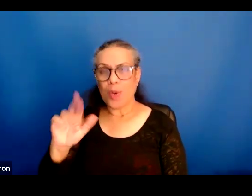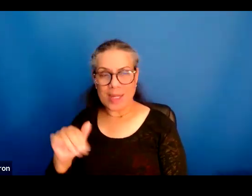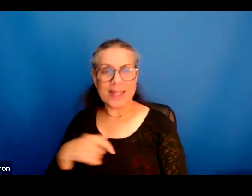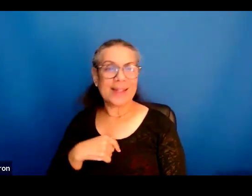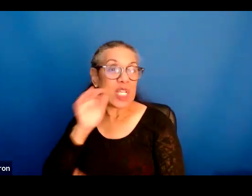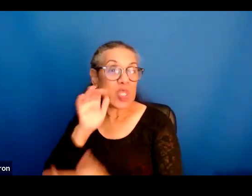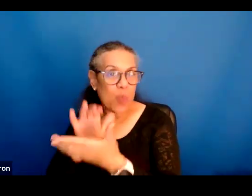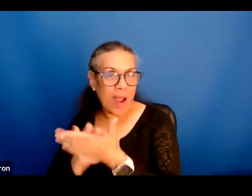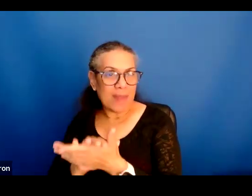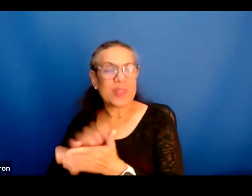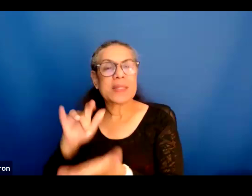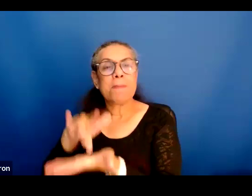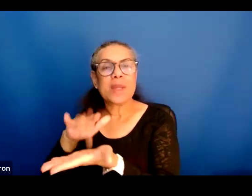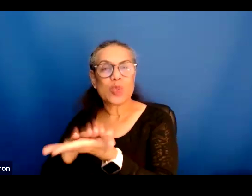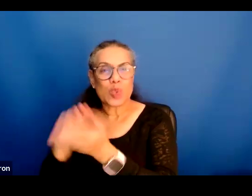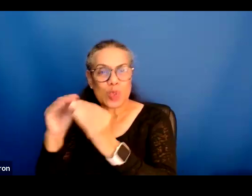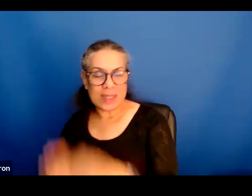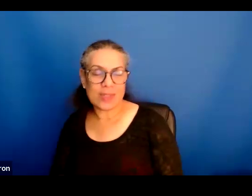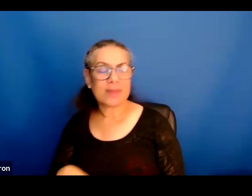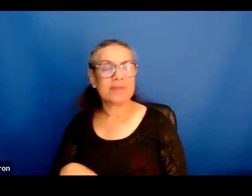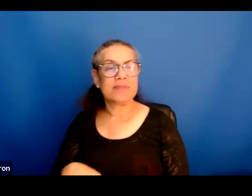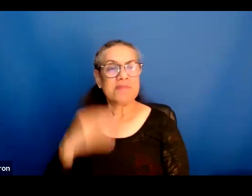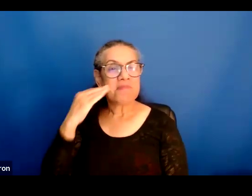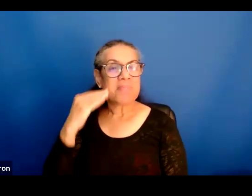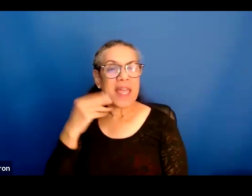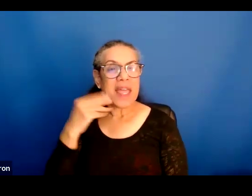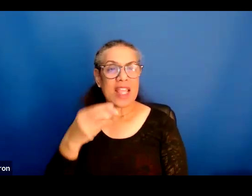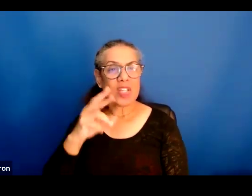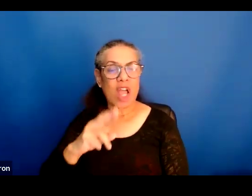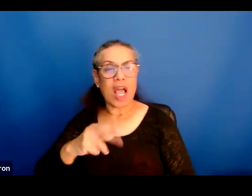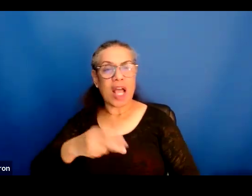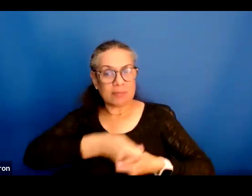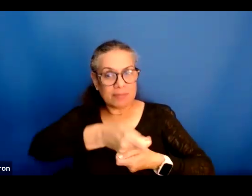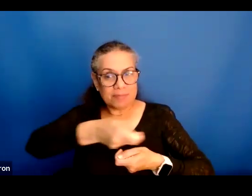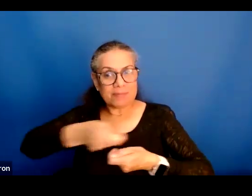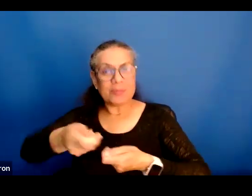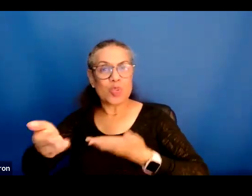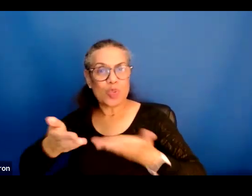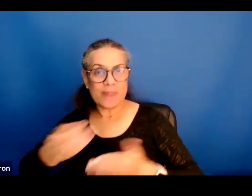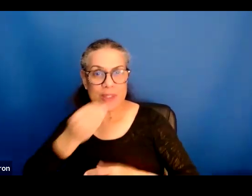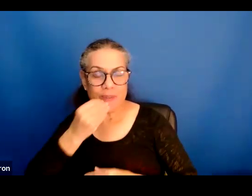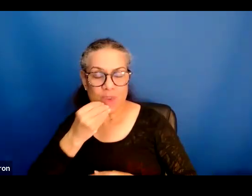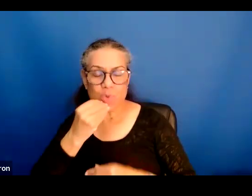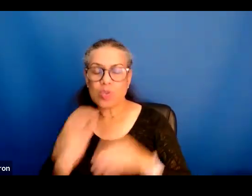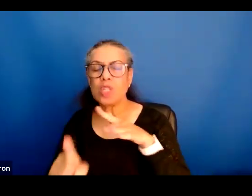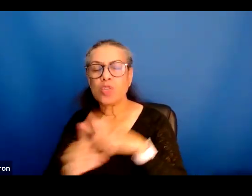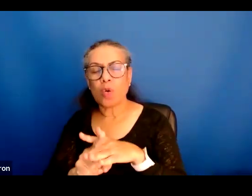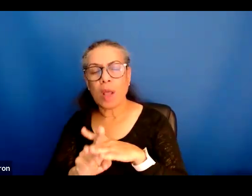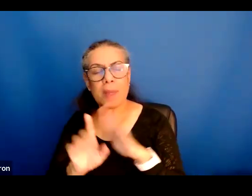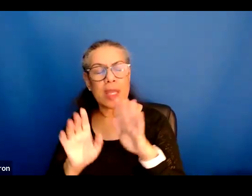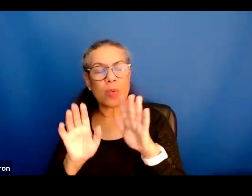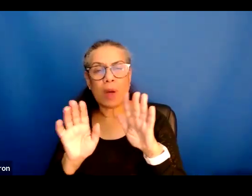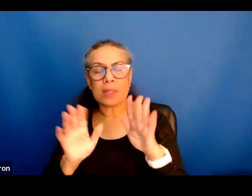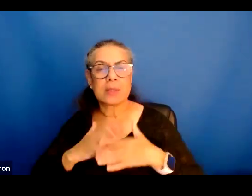teacher. And the head of HR, Dan Palermo, was there. They were serving the food. They showed up, deeply appreciative. It was a